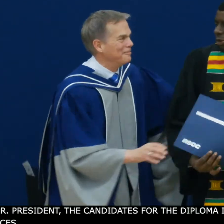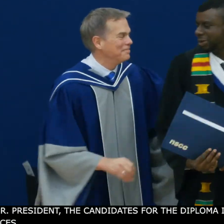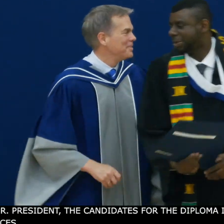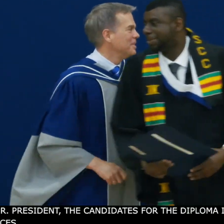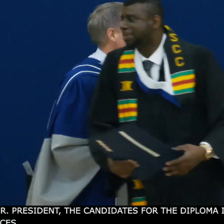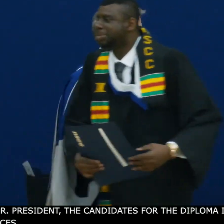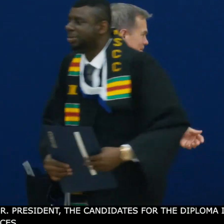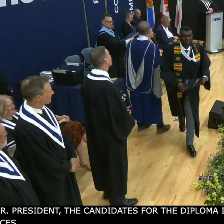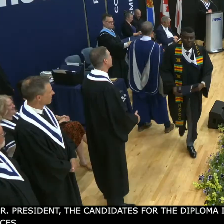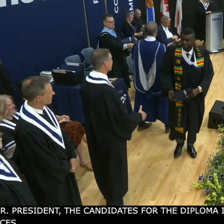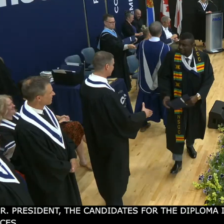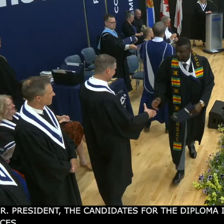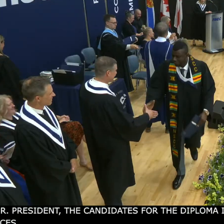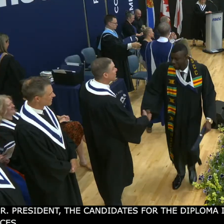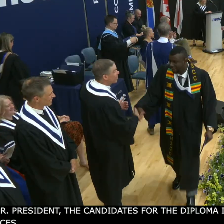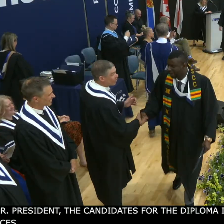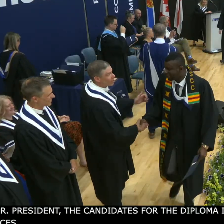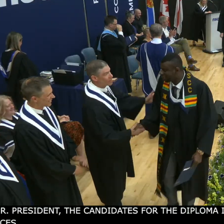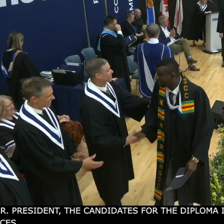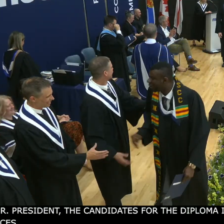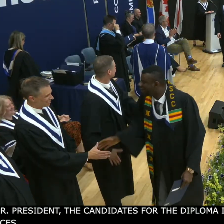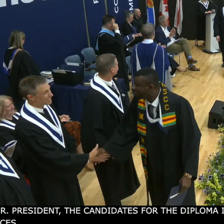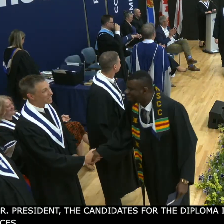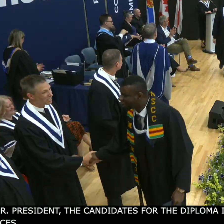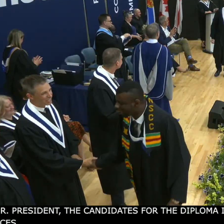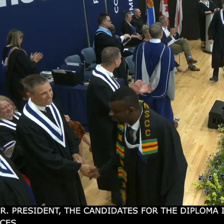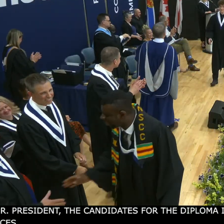Adam Harris.